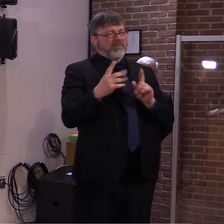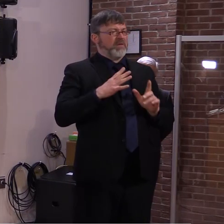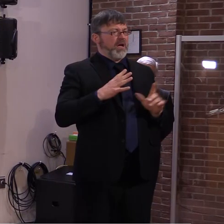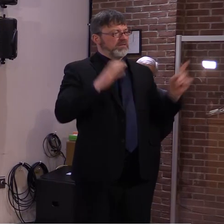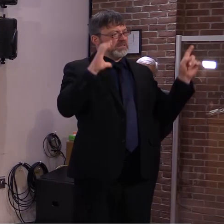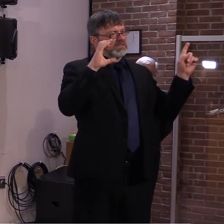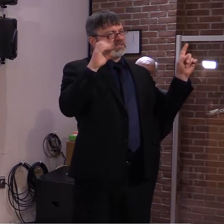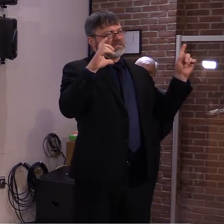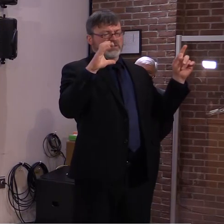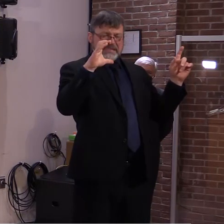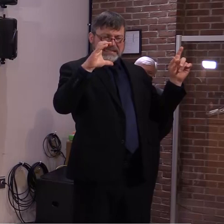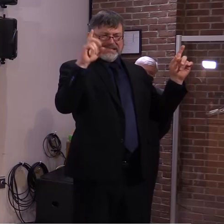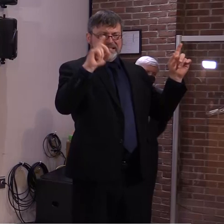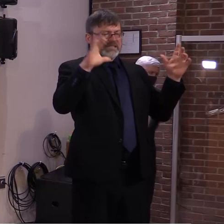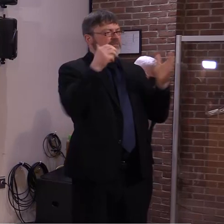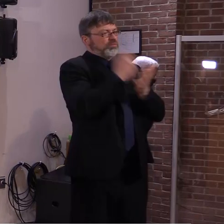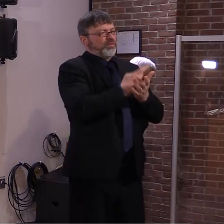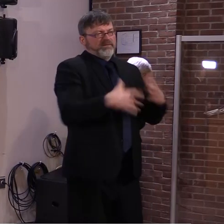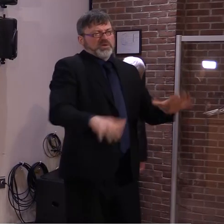Greg Bennington Banner.